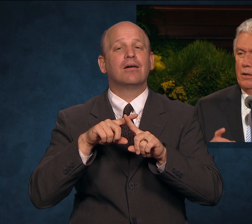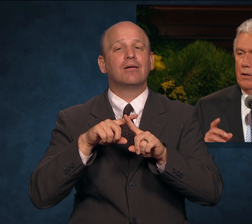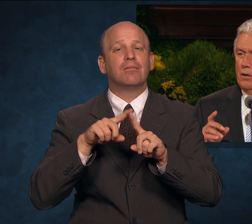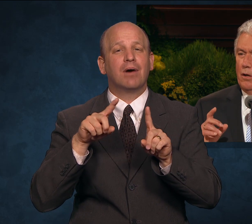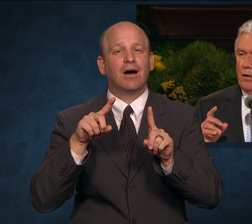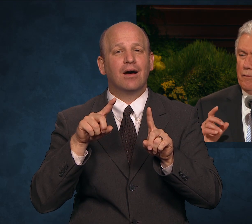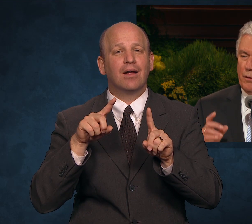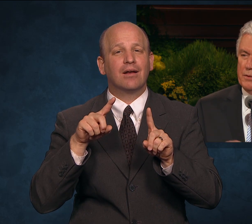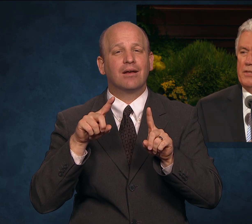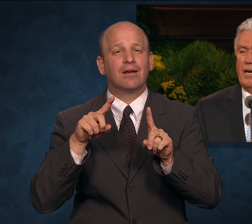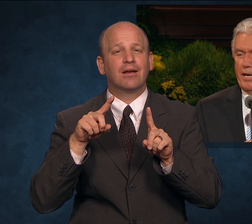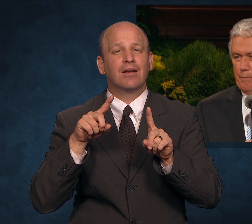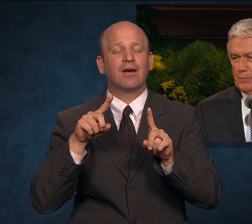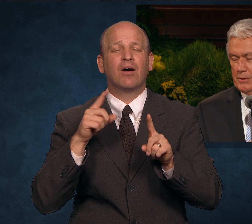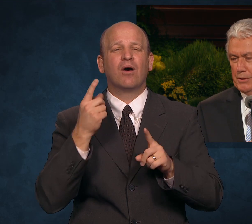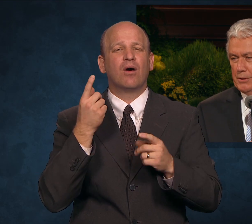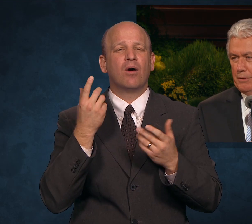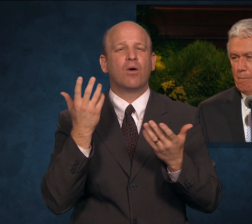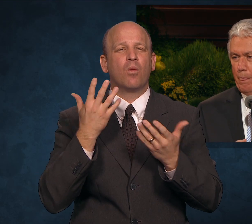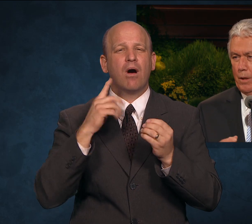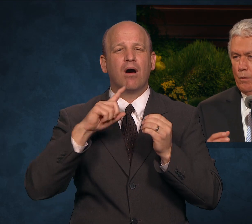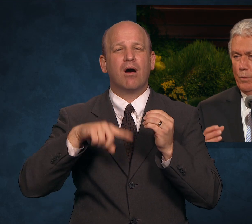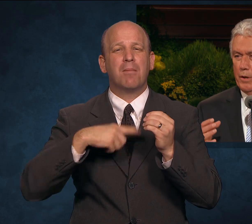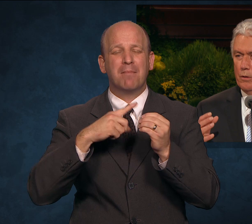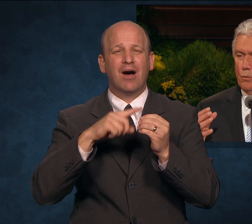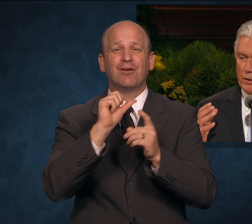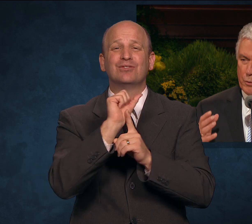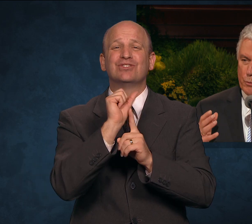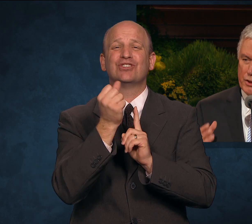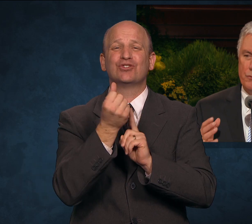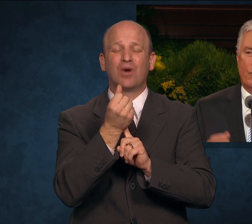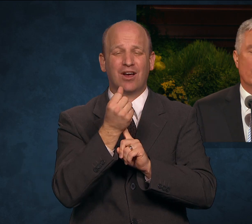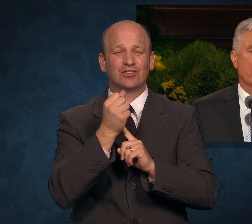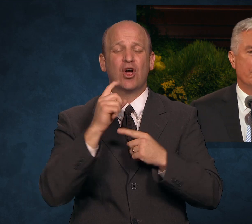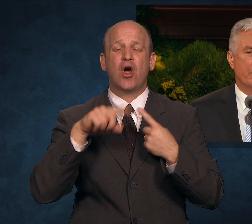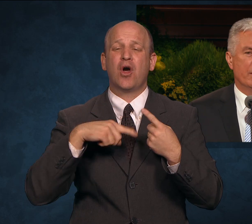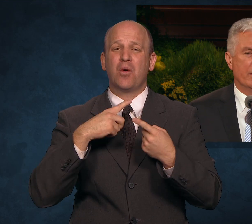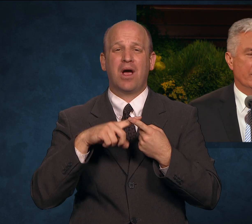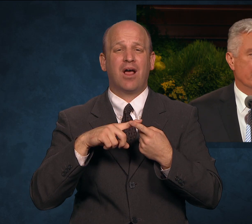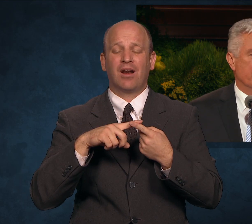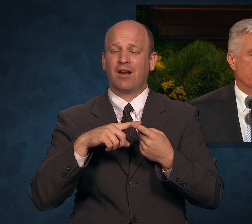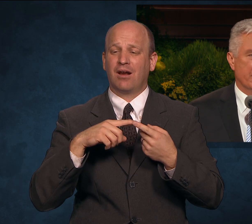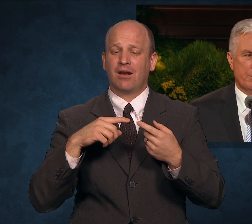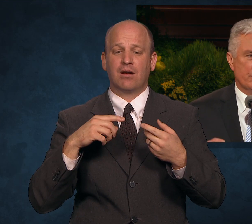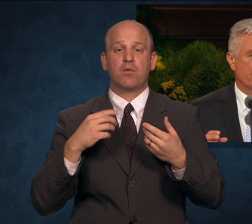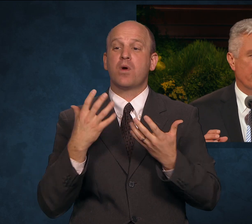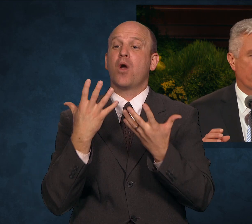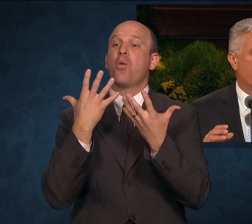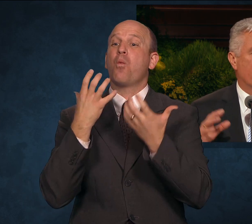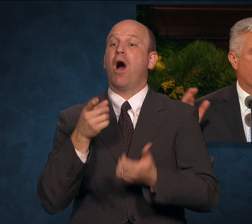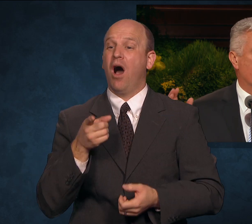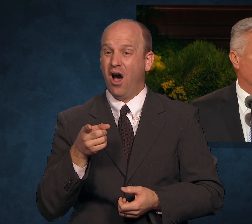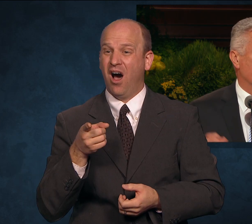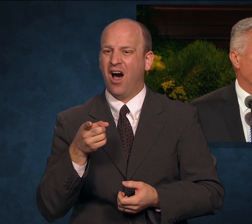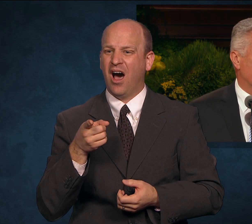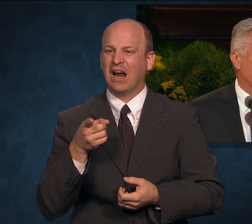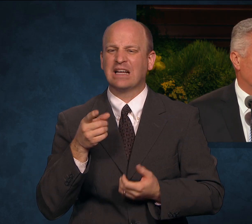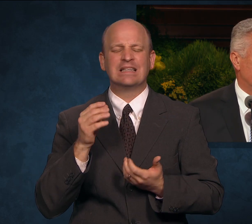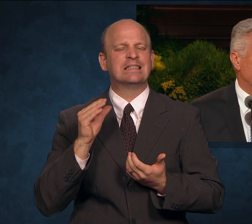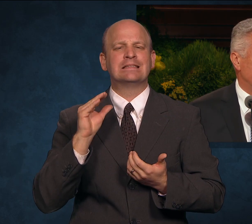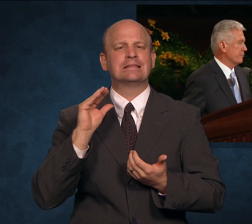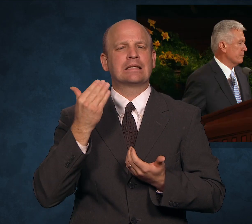then of those times when what we wish for seems to be far Out